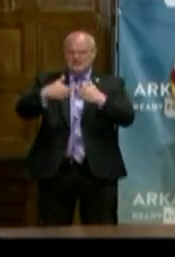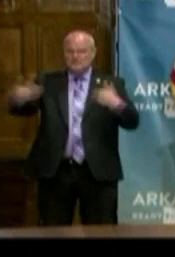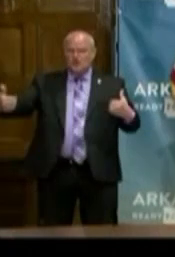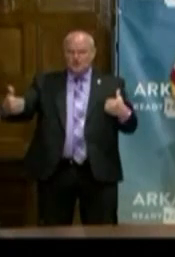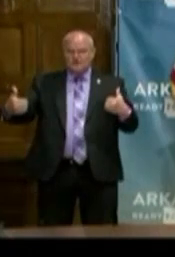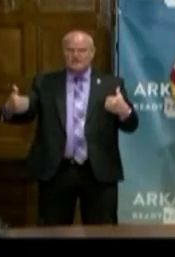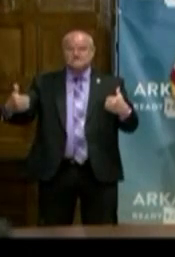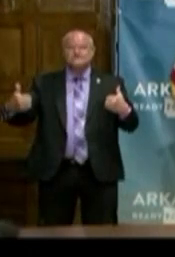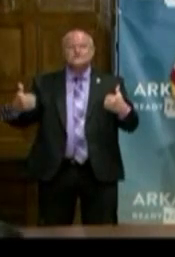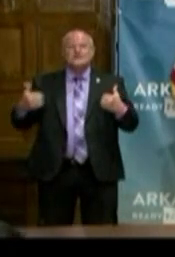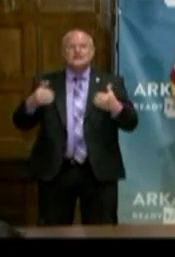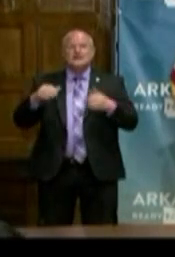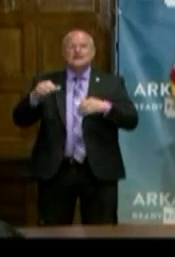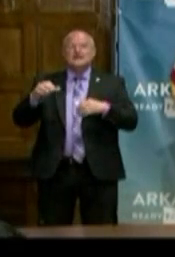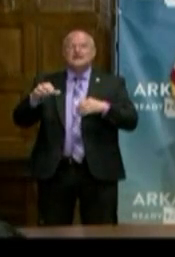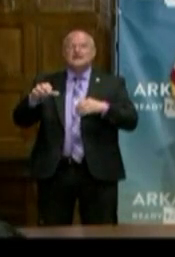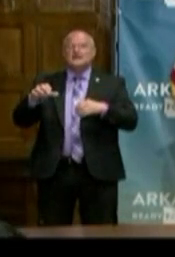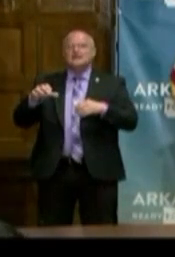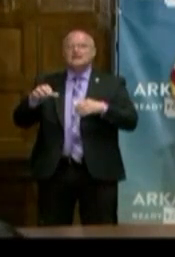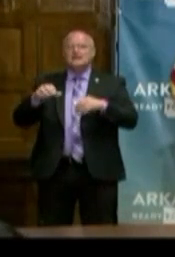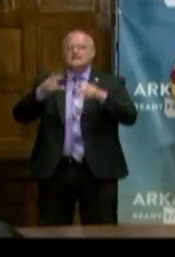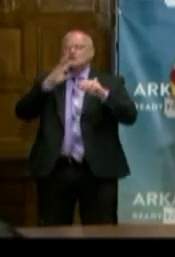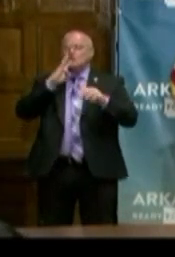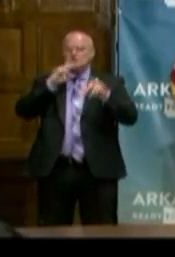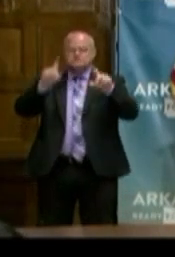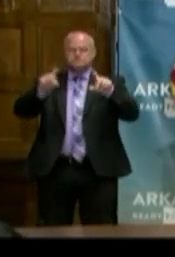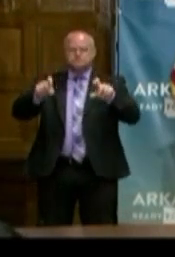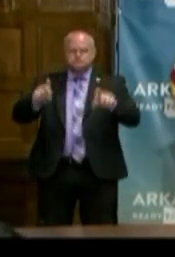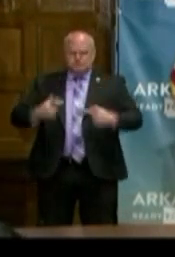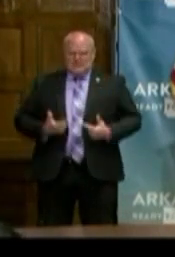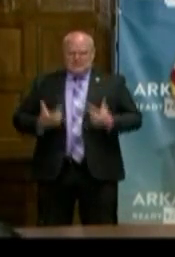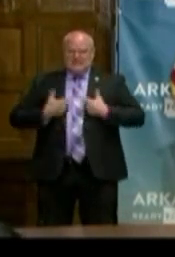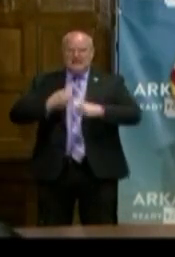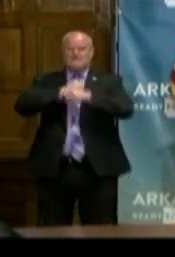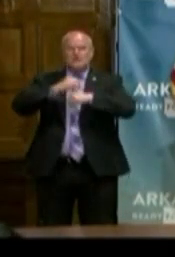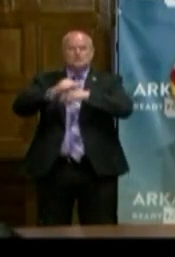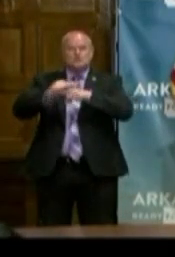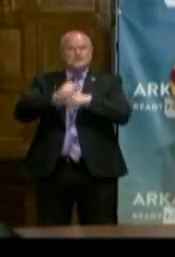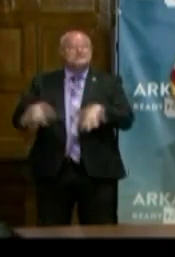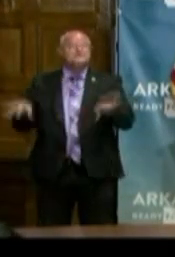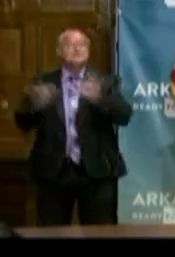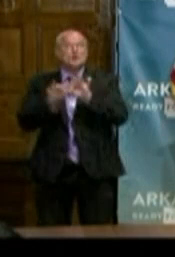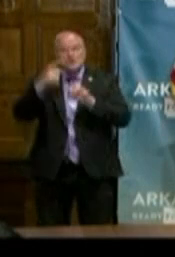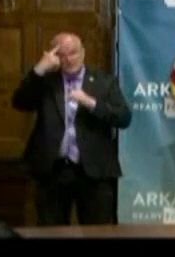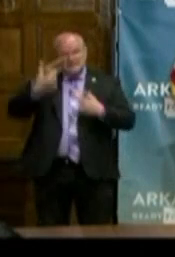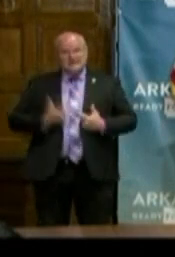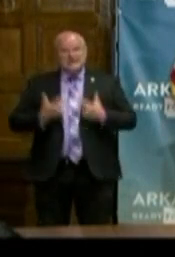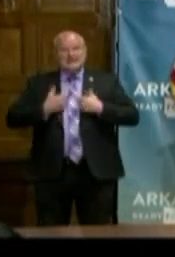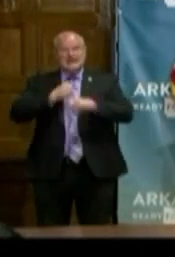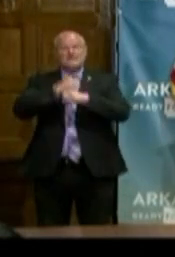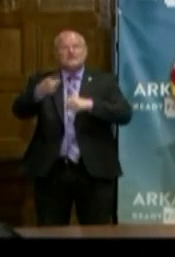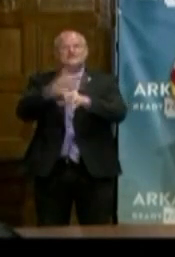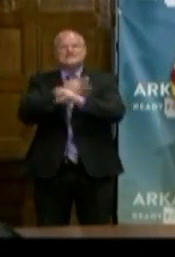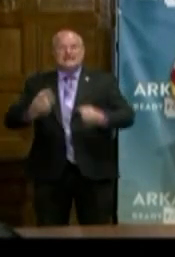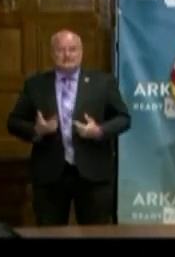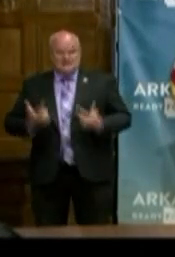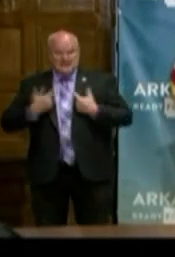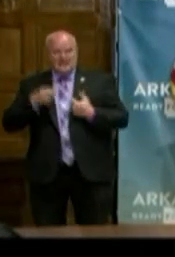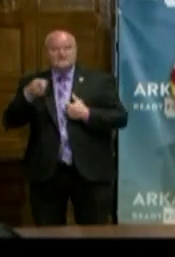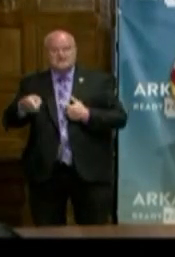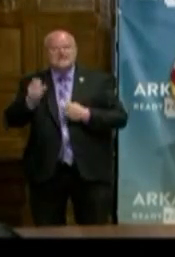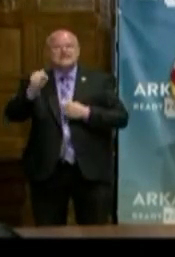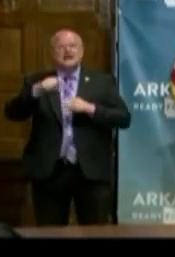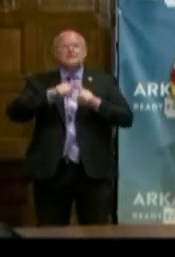apart. The chemistry has to be tested. Lifeguard training is important because the lifeguard is there to save lives,